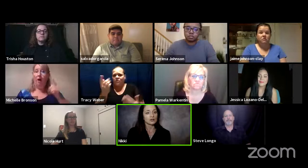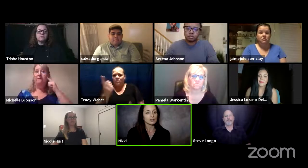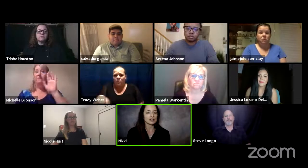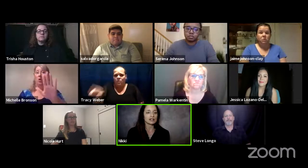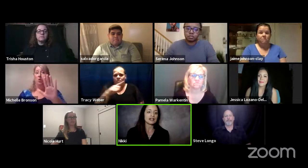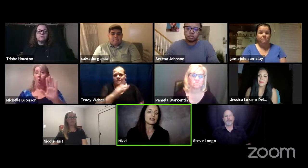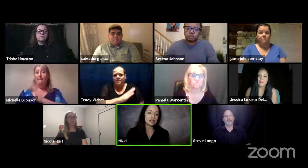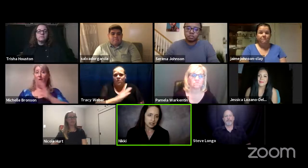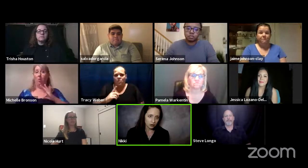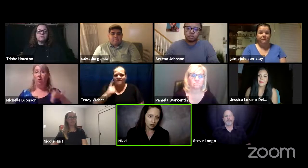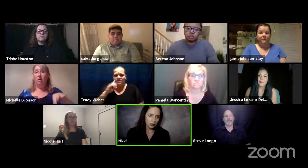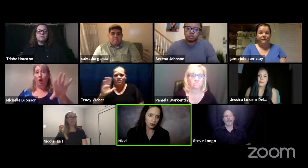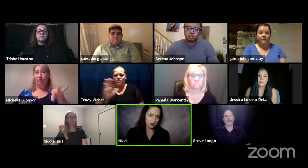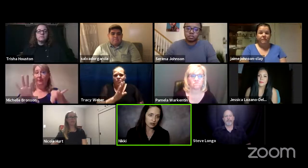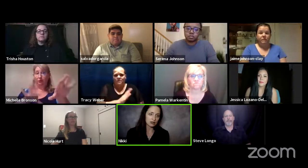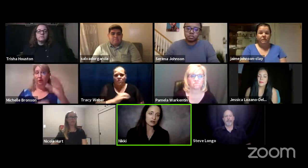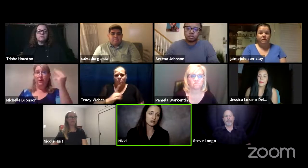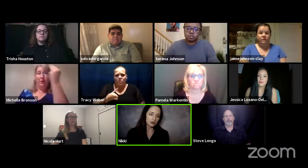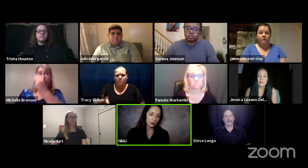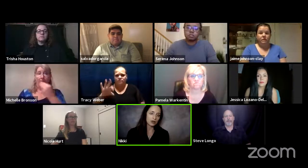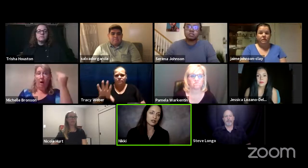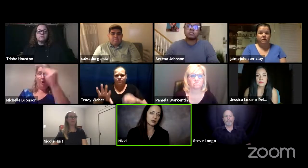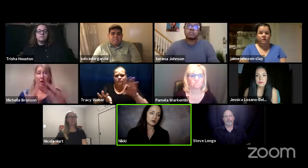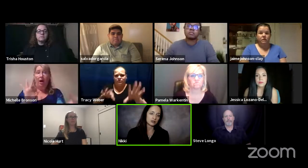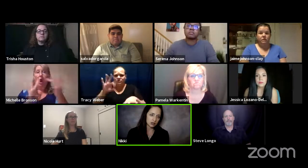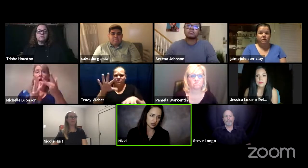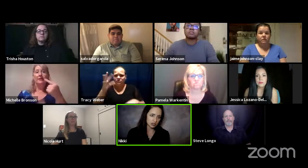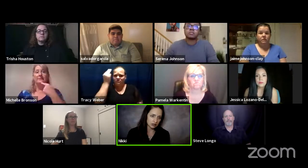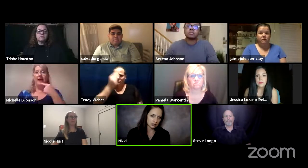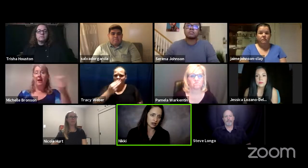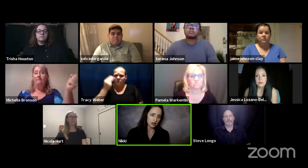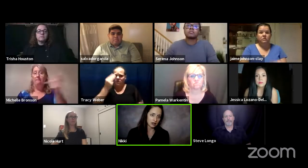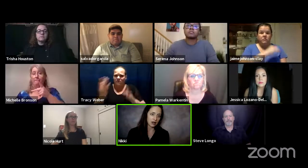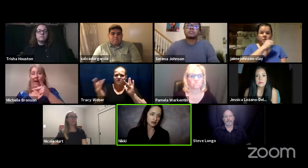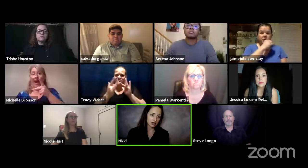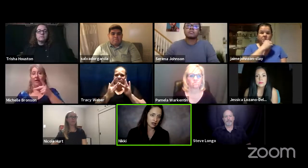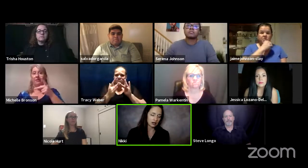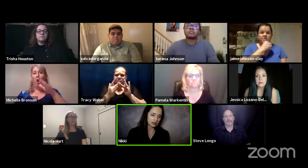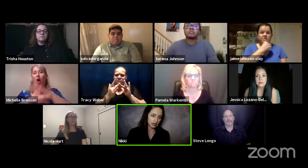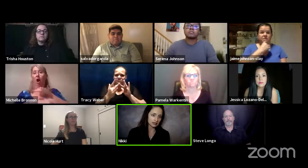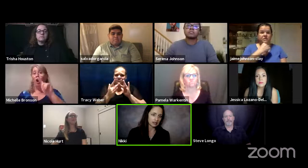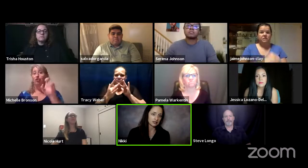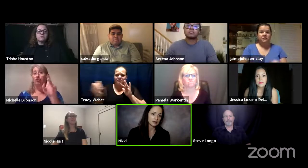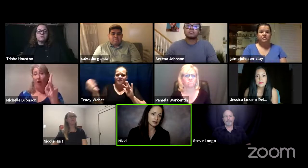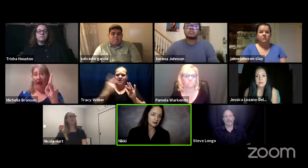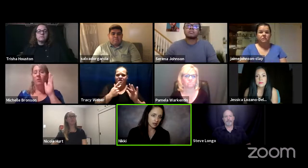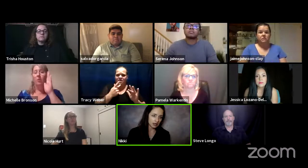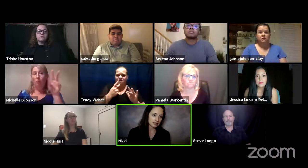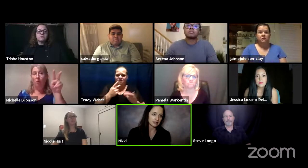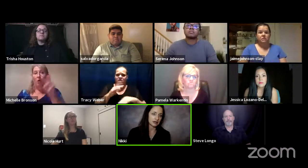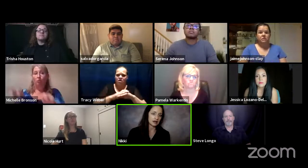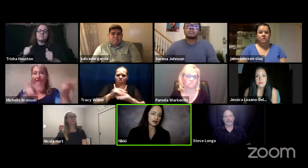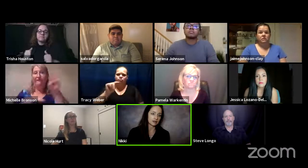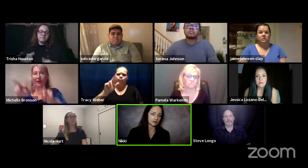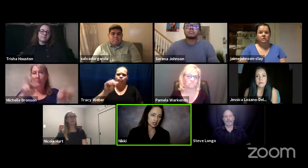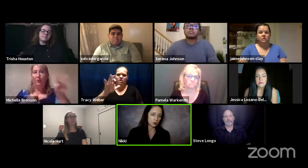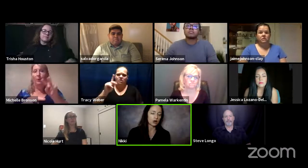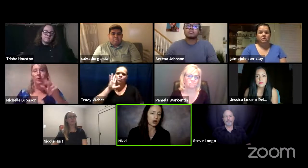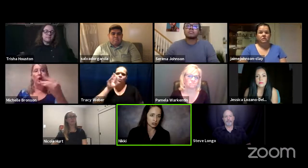Also wanted to say thank you, board, for your donations. Monterey contacted us saying we're on